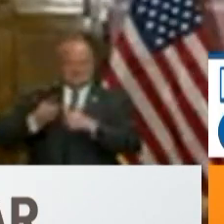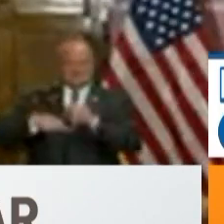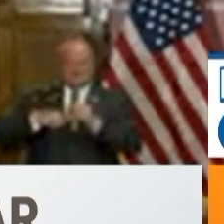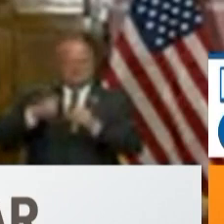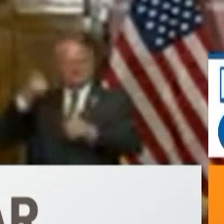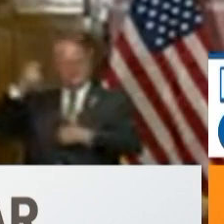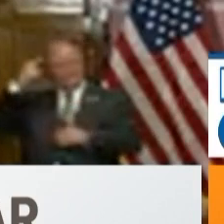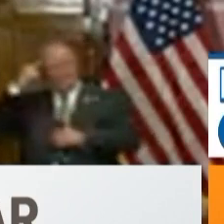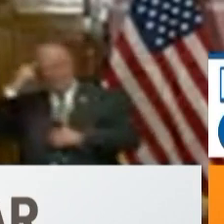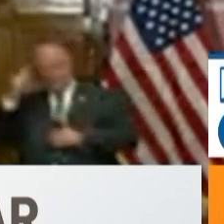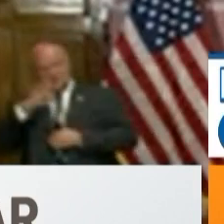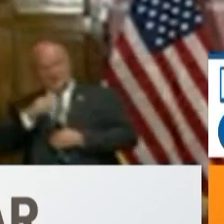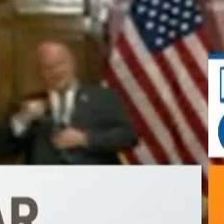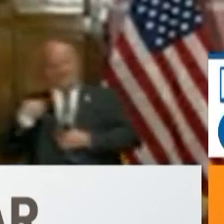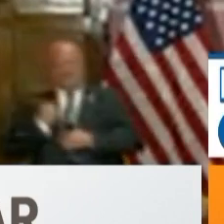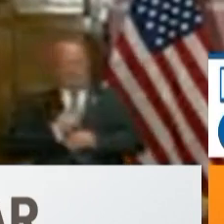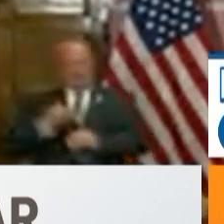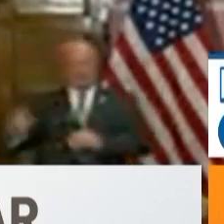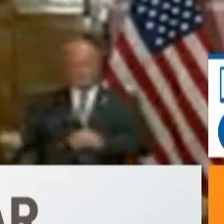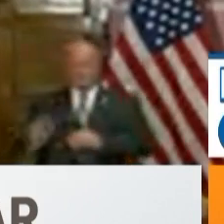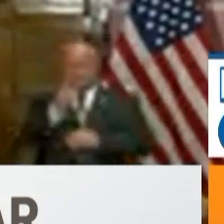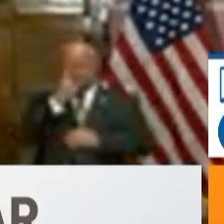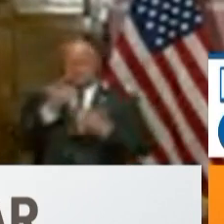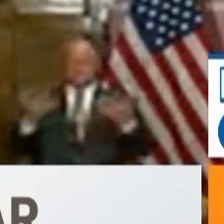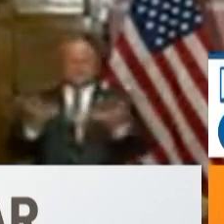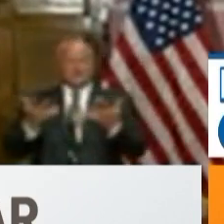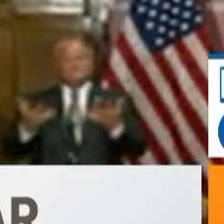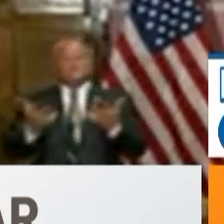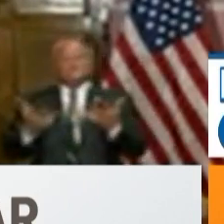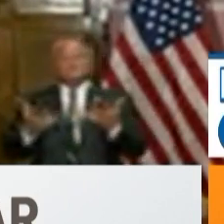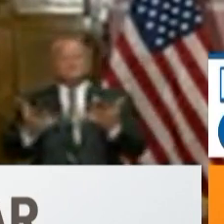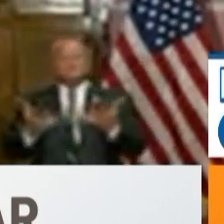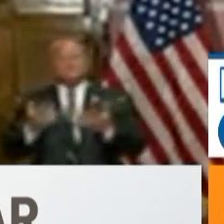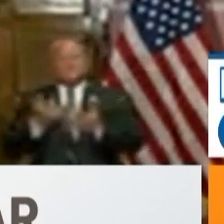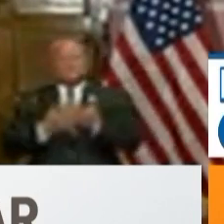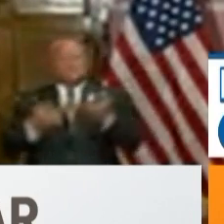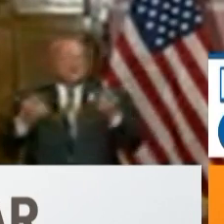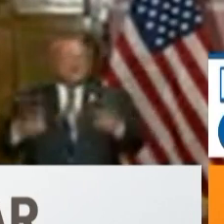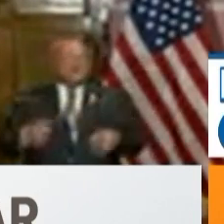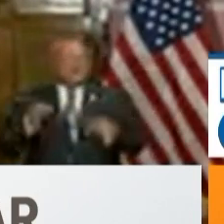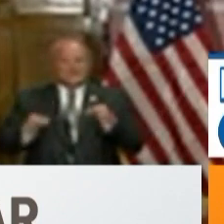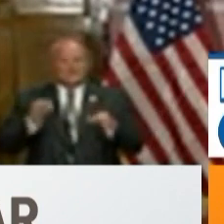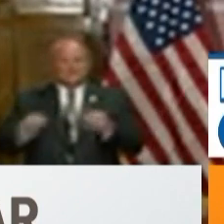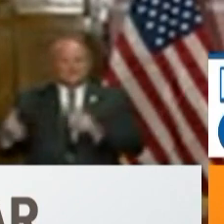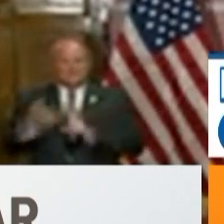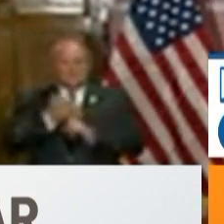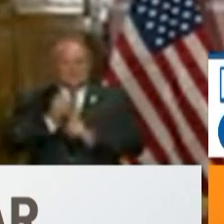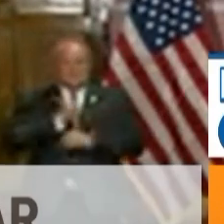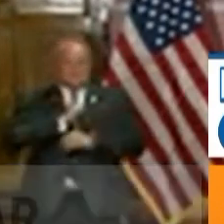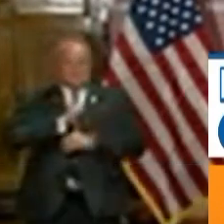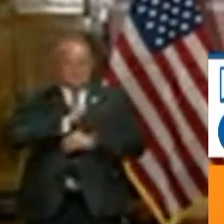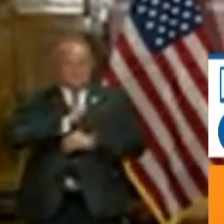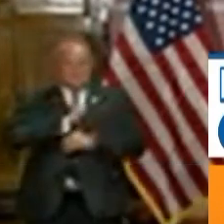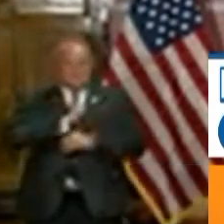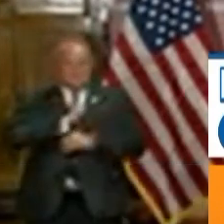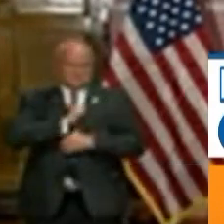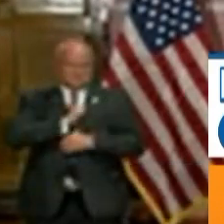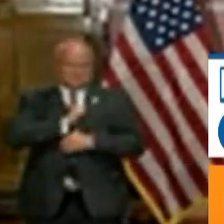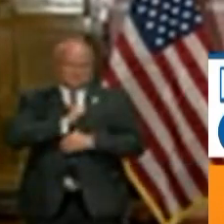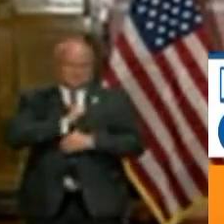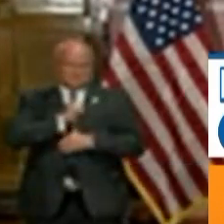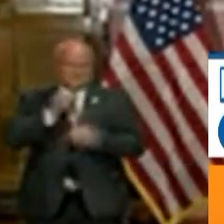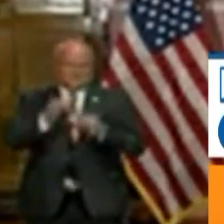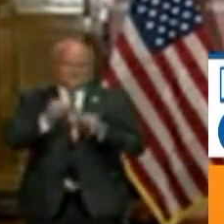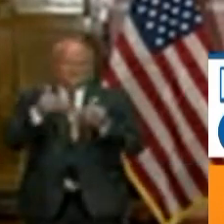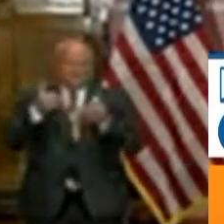the Governor and to us at the department is what happens when we have to quarantine or isolate. If